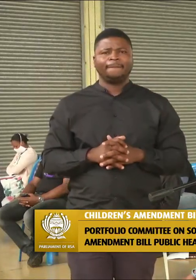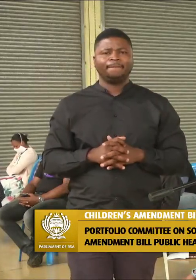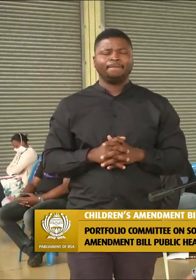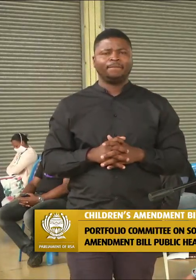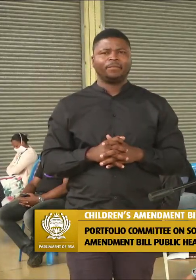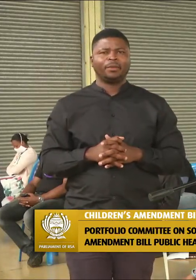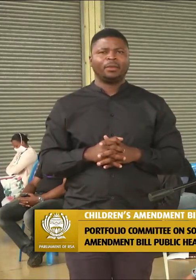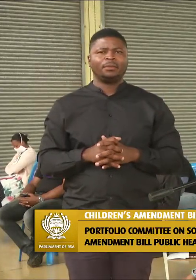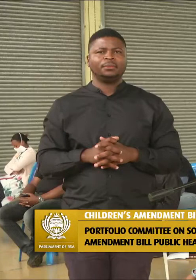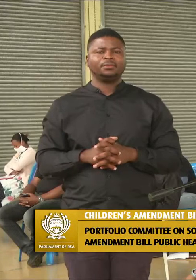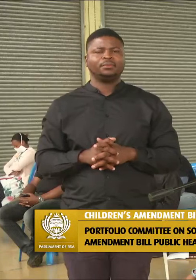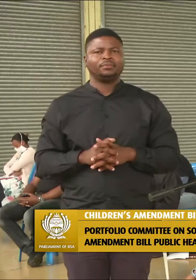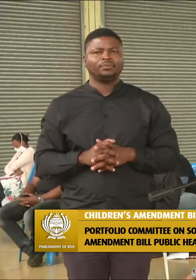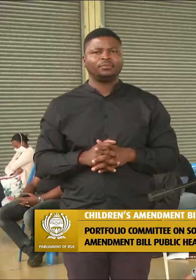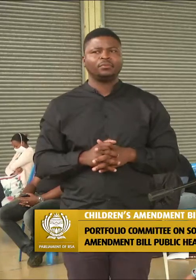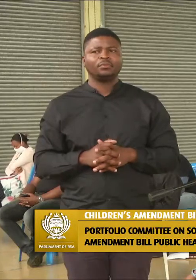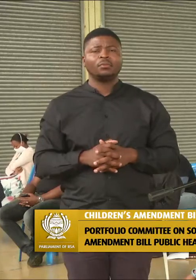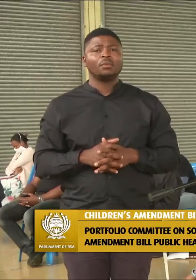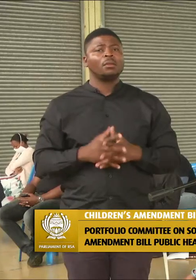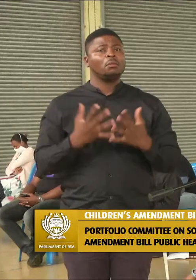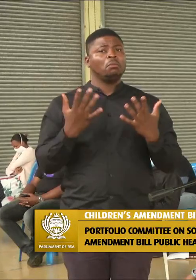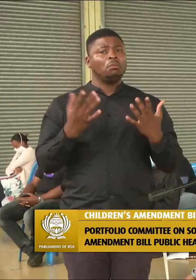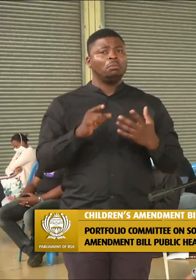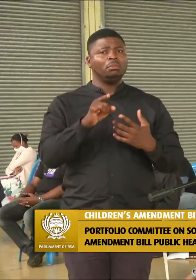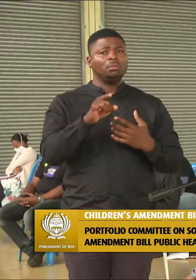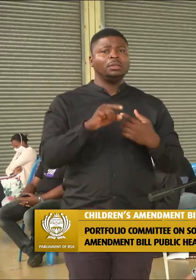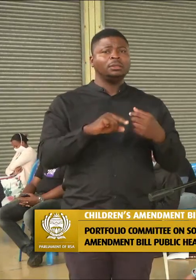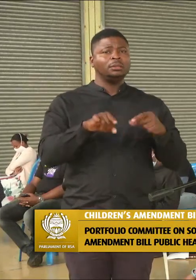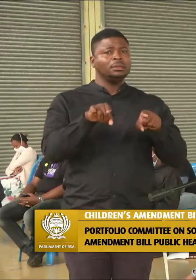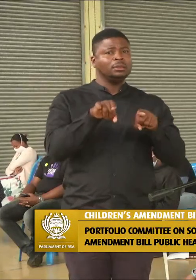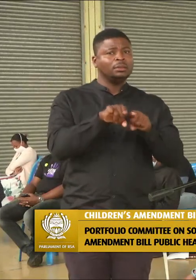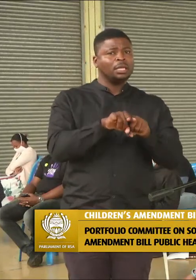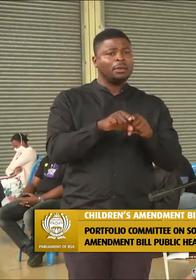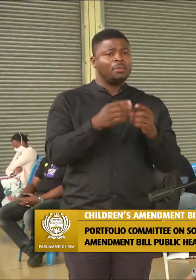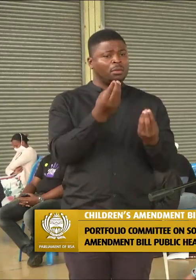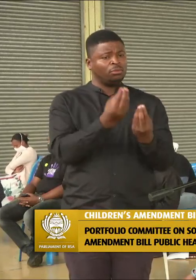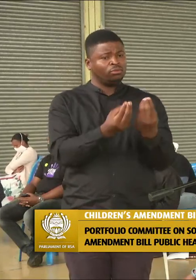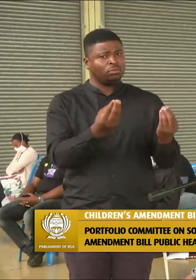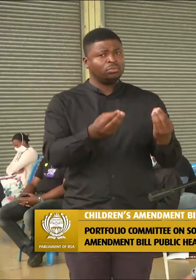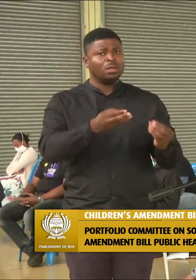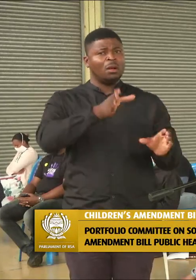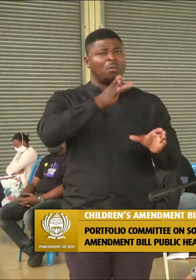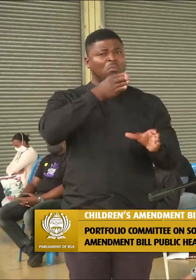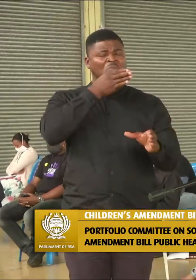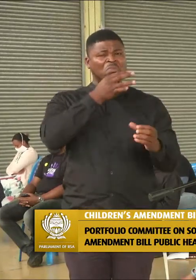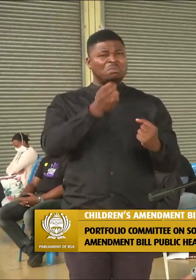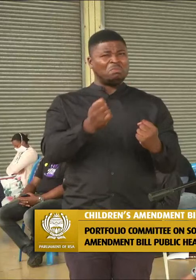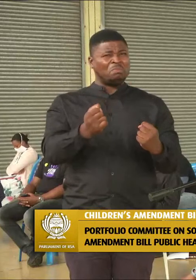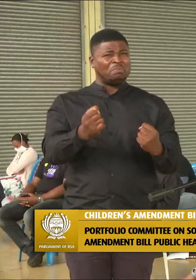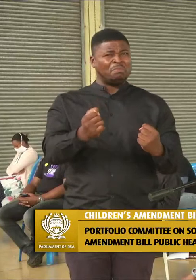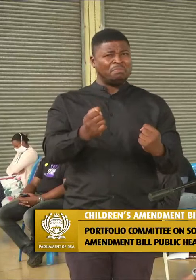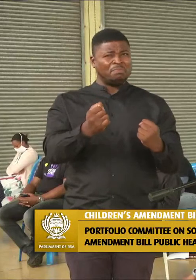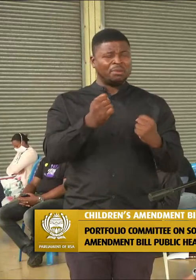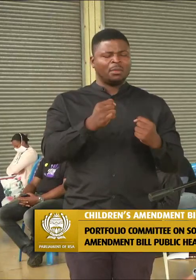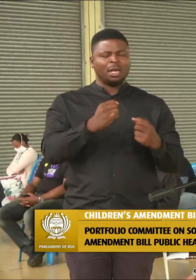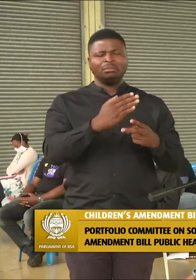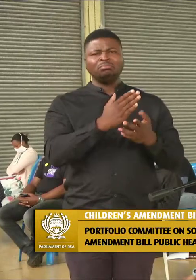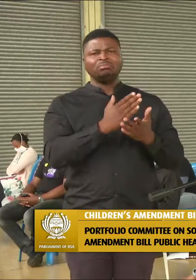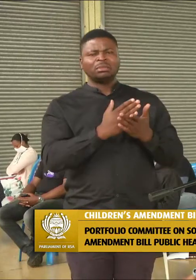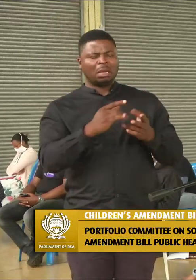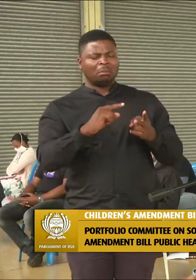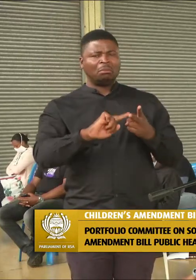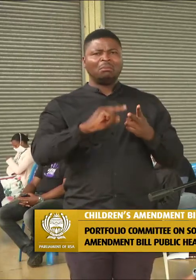ukubaleka kokuyisingane esikoleni. Those who are alcoholics, who use substance,